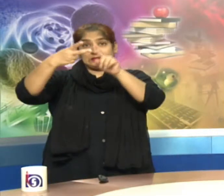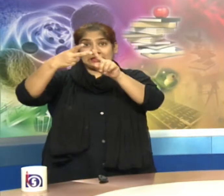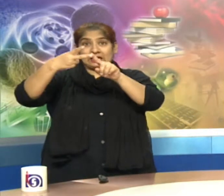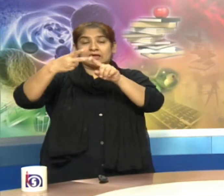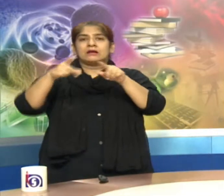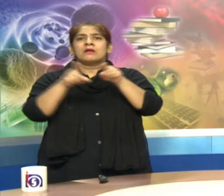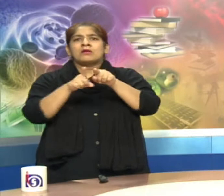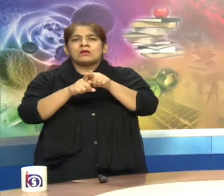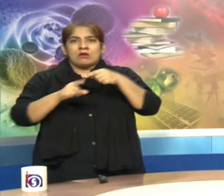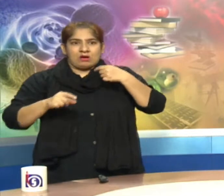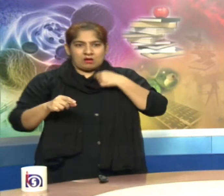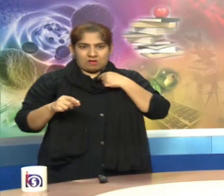limitations also.